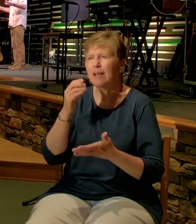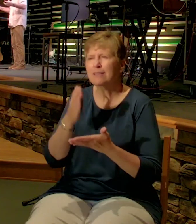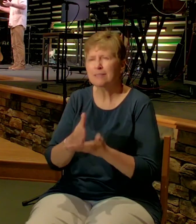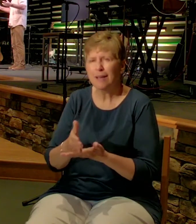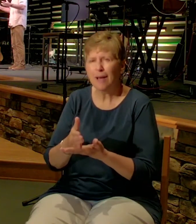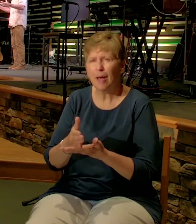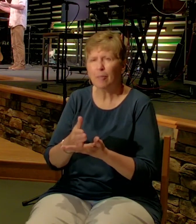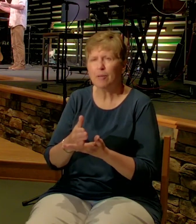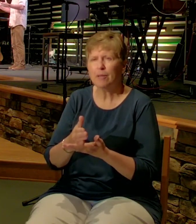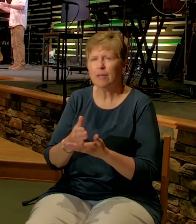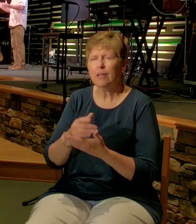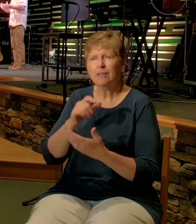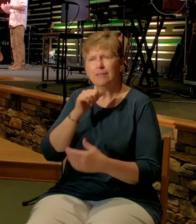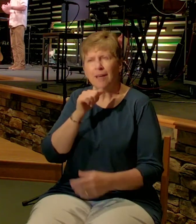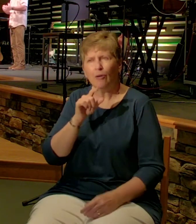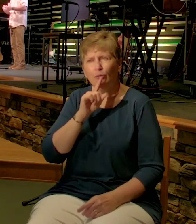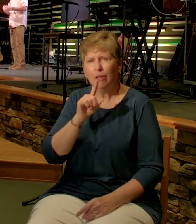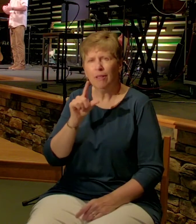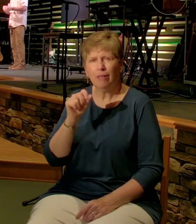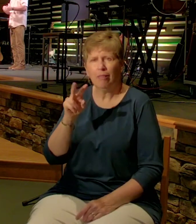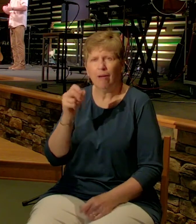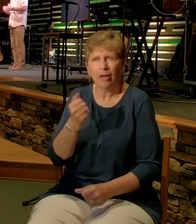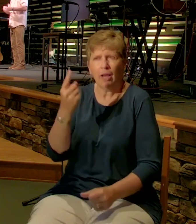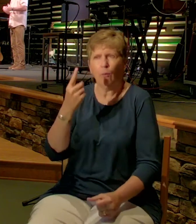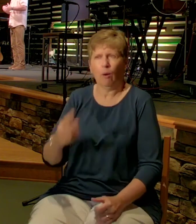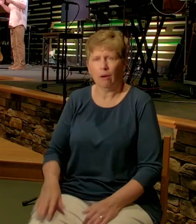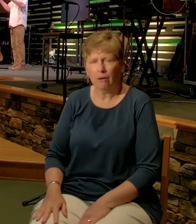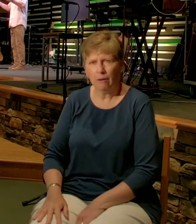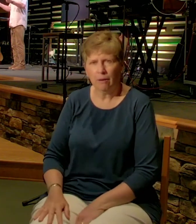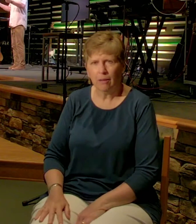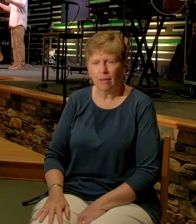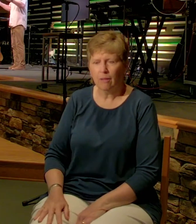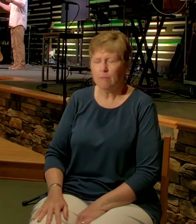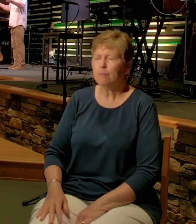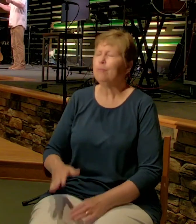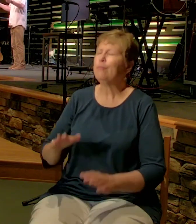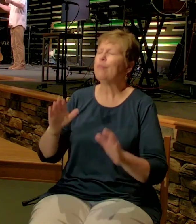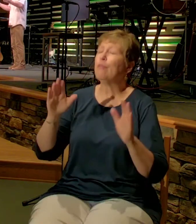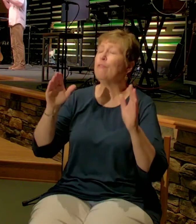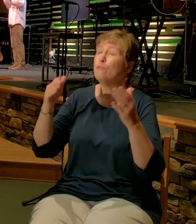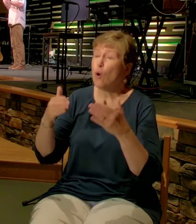where nobody loves anybody. And the focus,